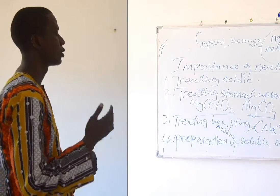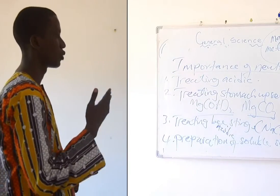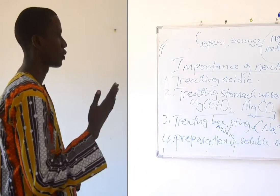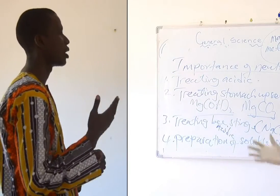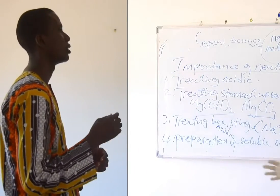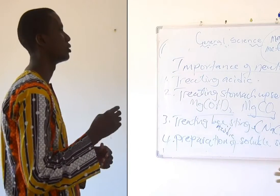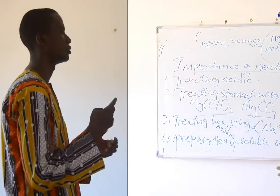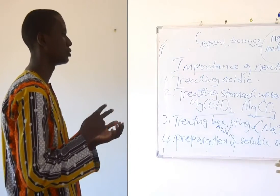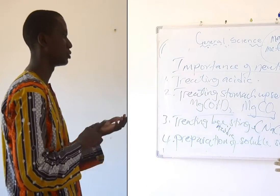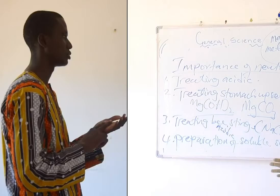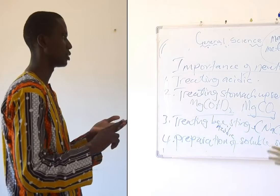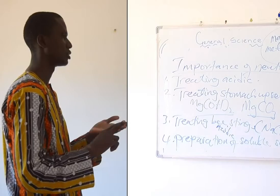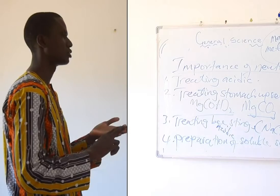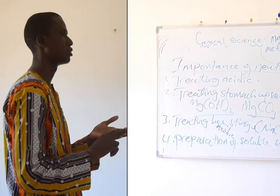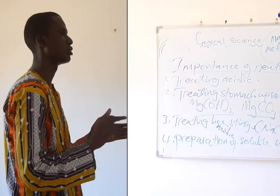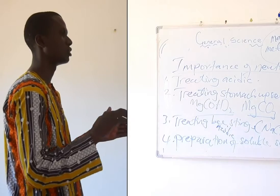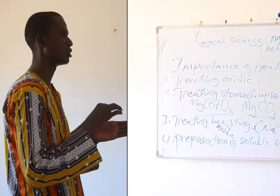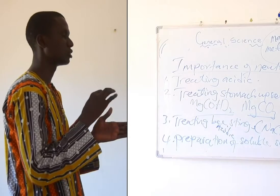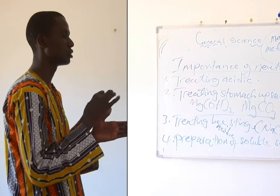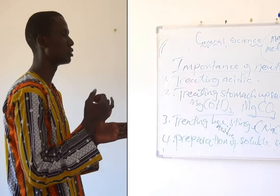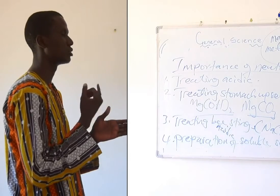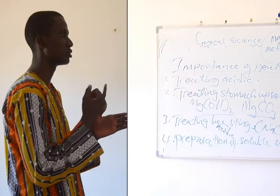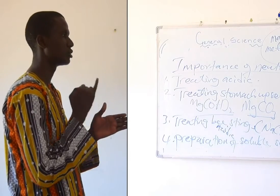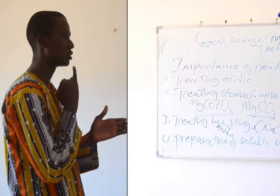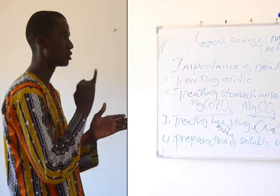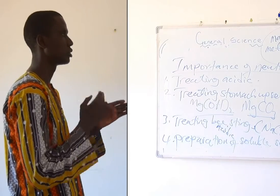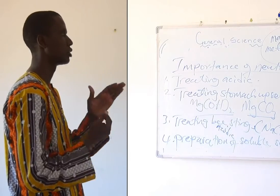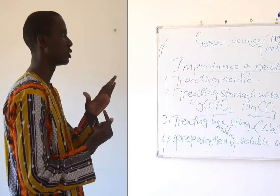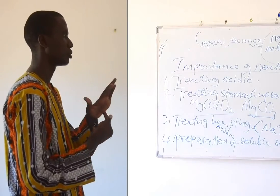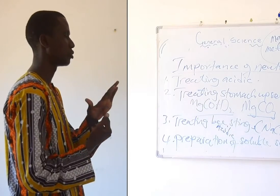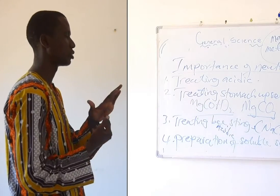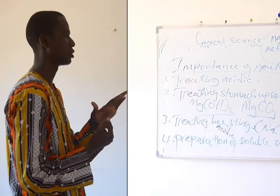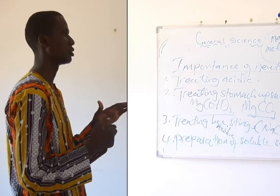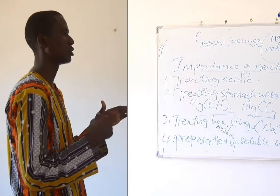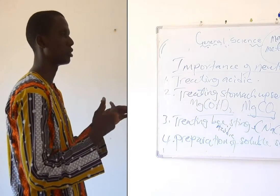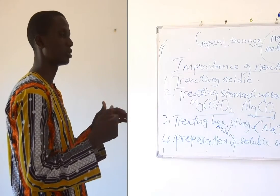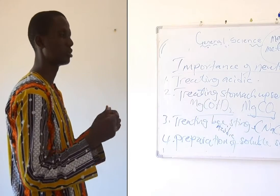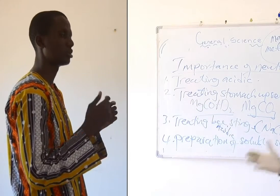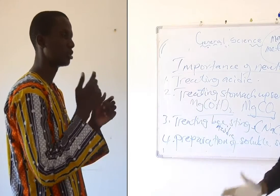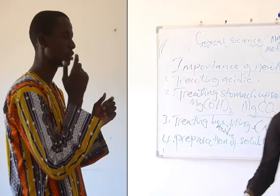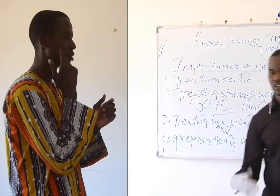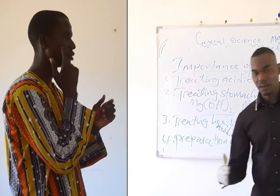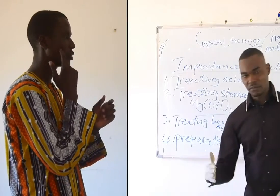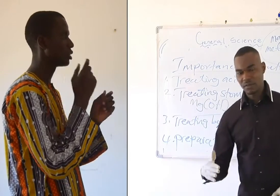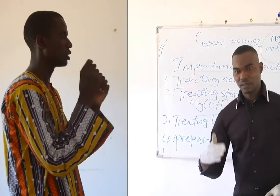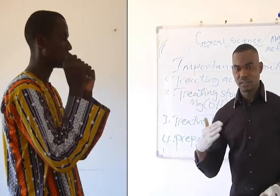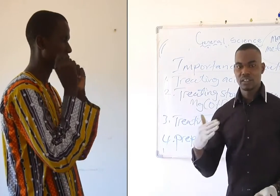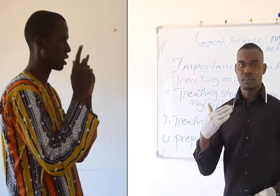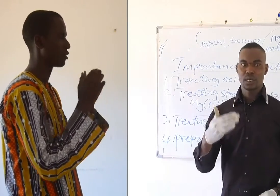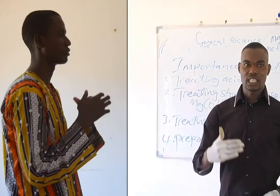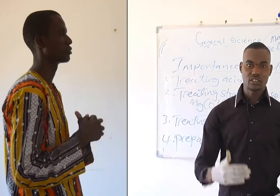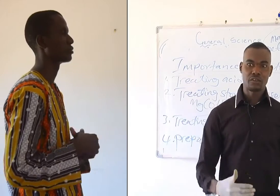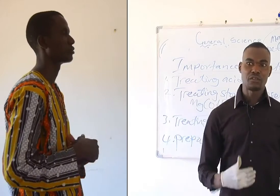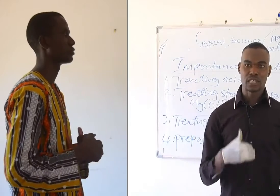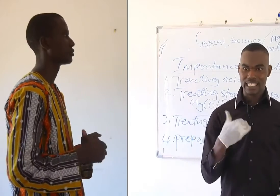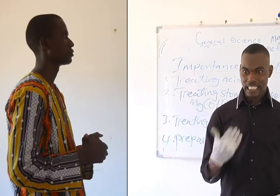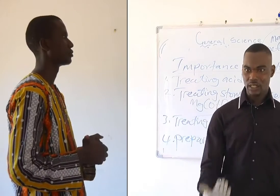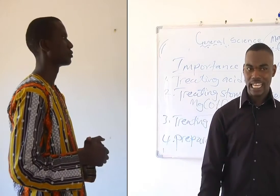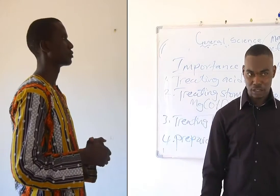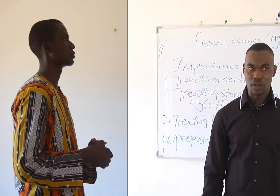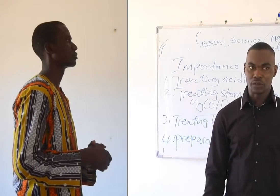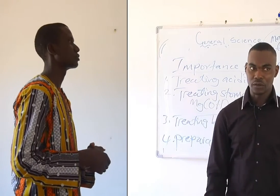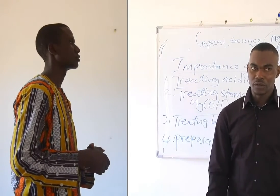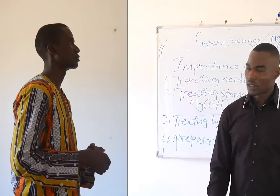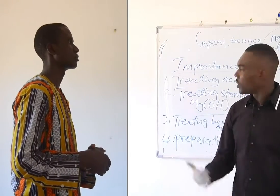You can be asked this question in your assessment at any time. State 2 importance or 3 importance of the process of